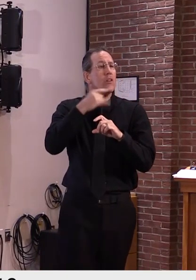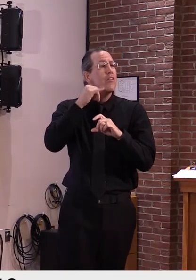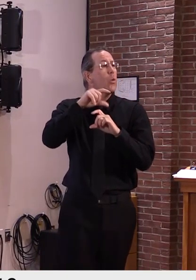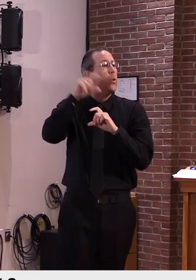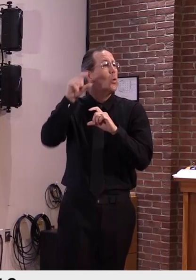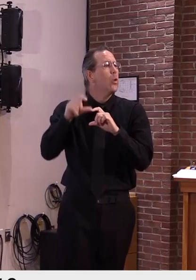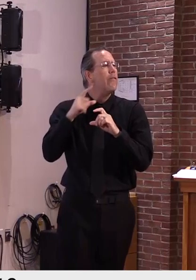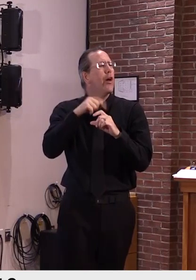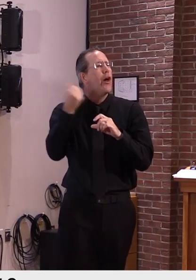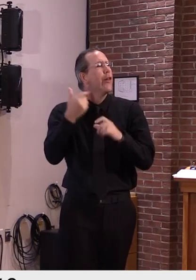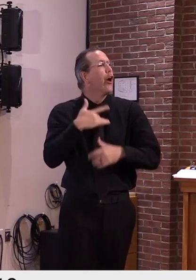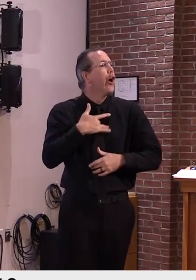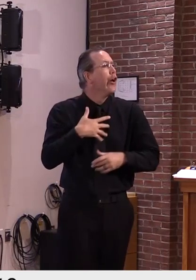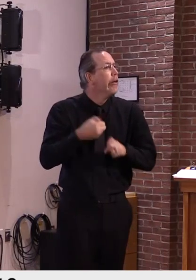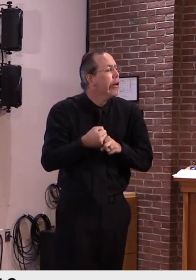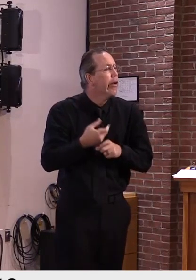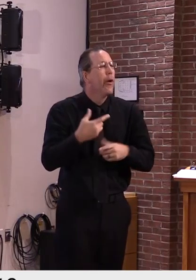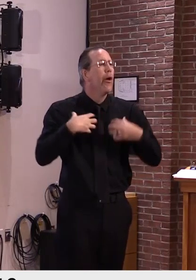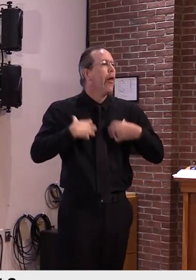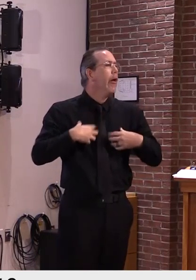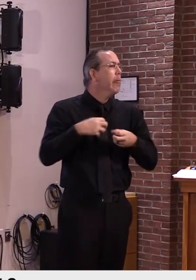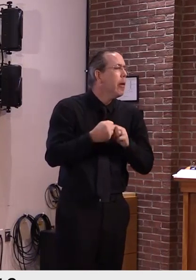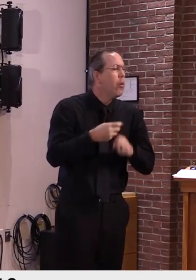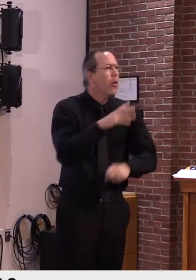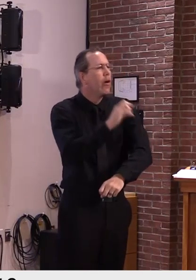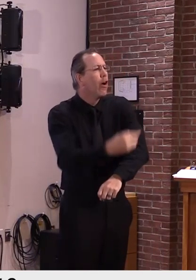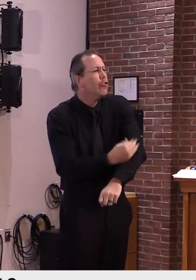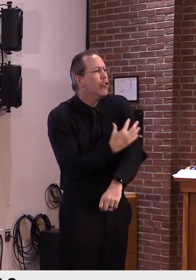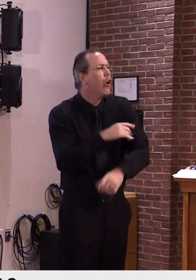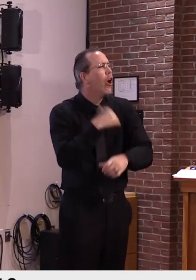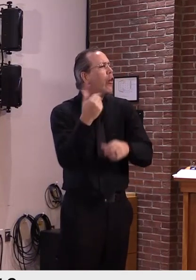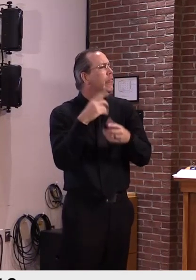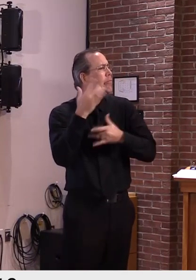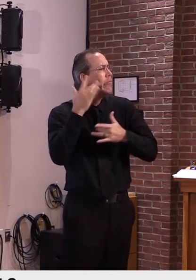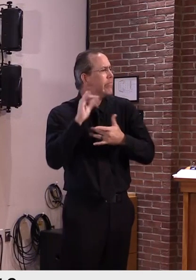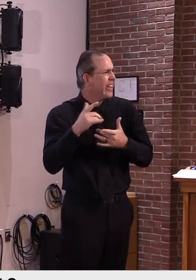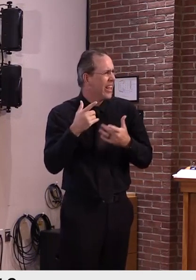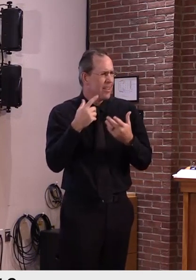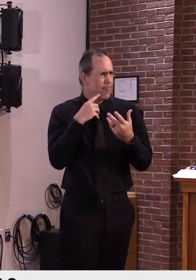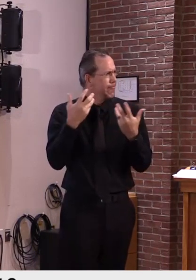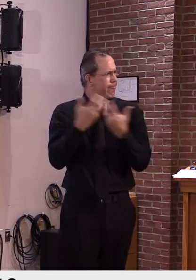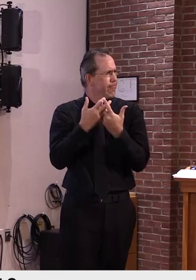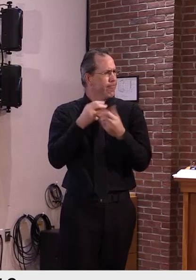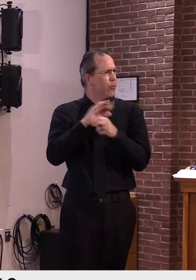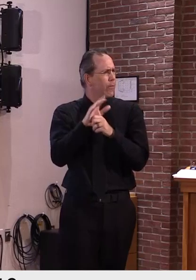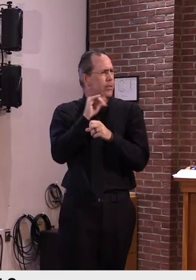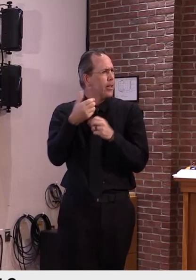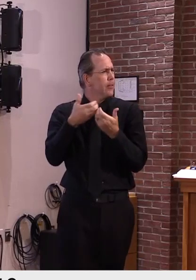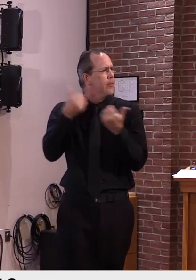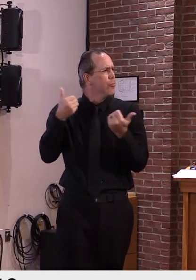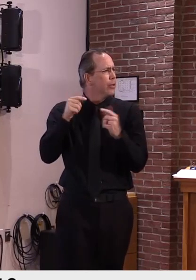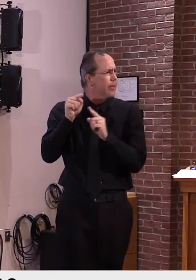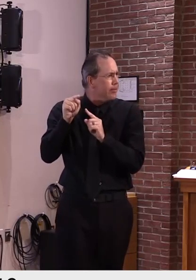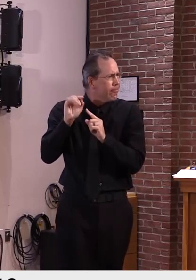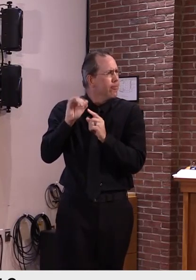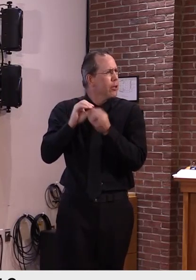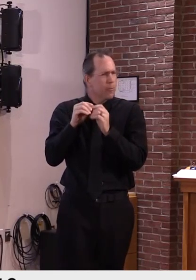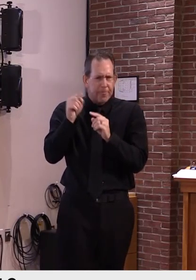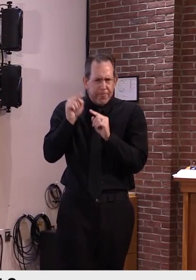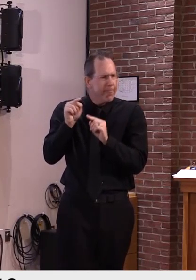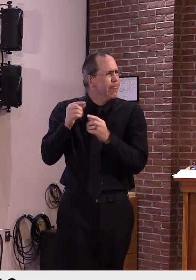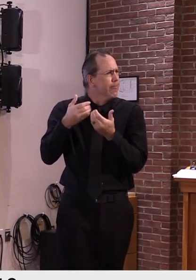still a number of non-COVID related deaths, or not reported as COVID related deaths, that still are in excess of what we would see